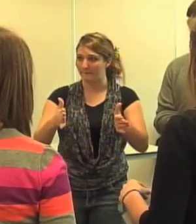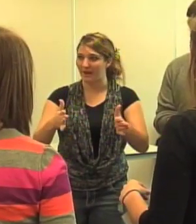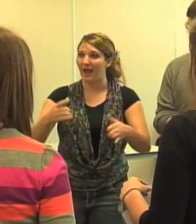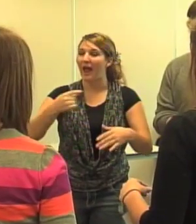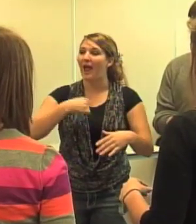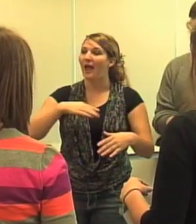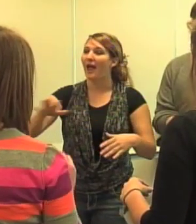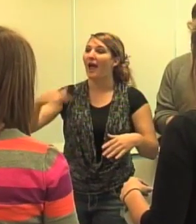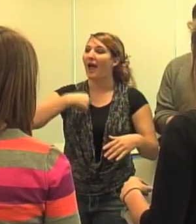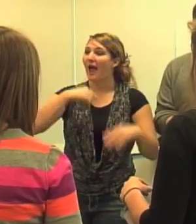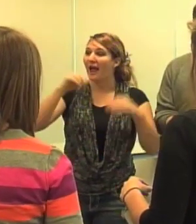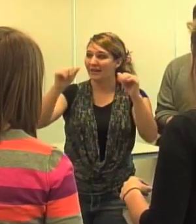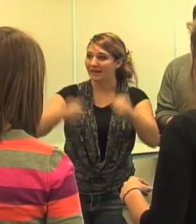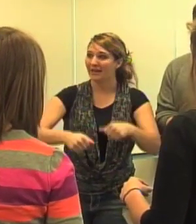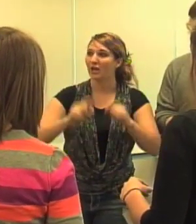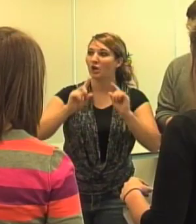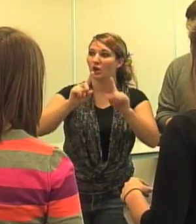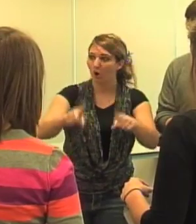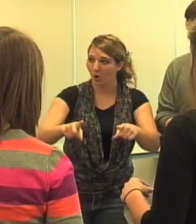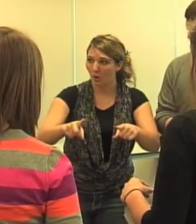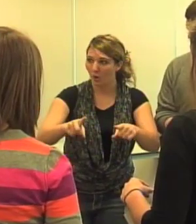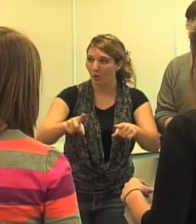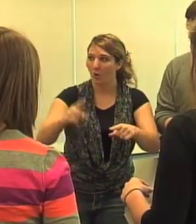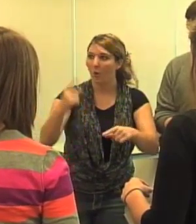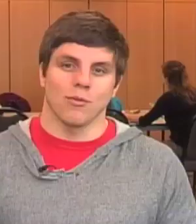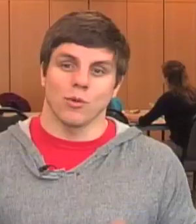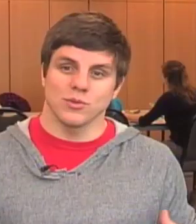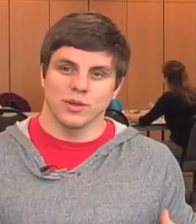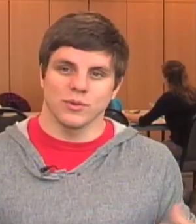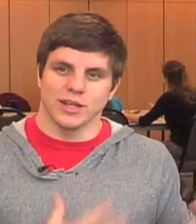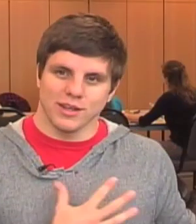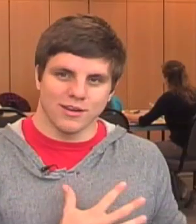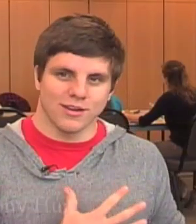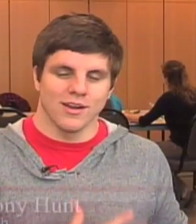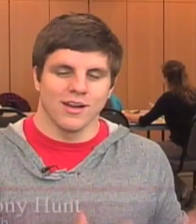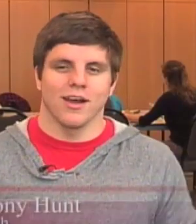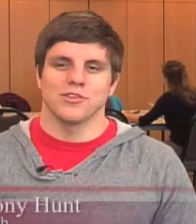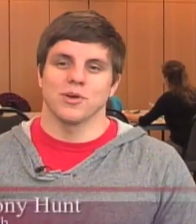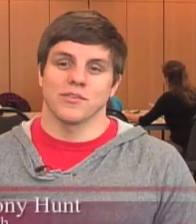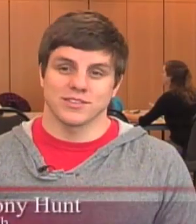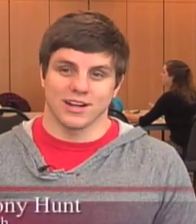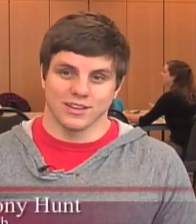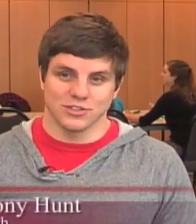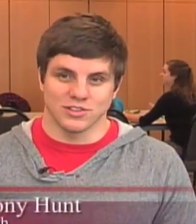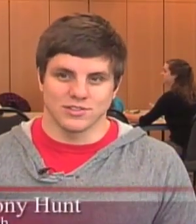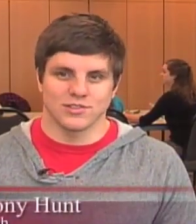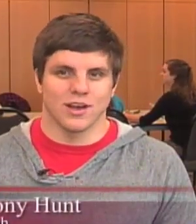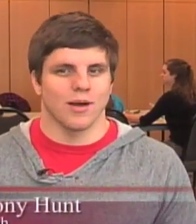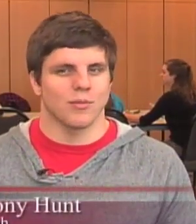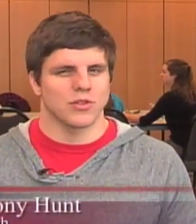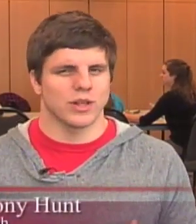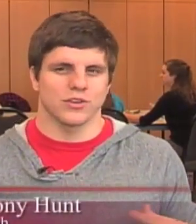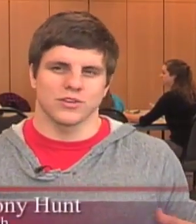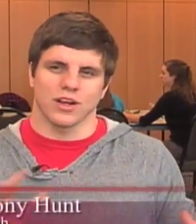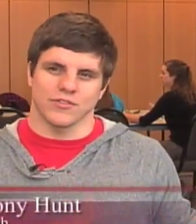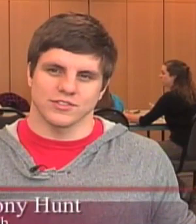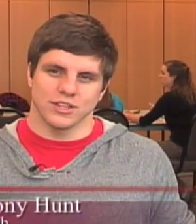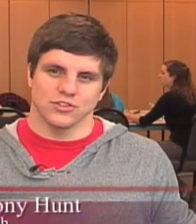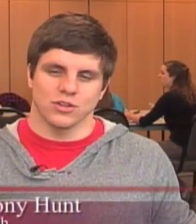Anyone on campus can join, actually anyone in the community can join. Once a week we meet here to have our silent lunches, whether we learn a conversation